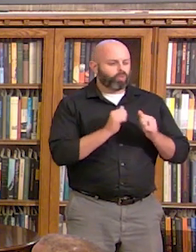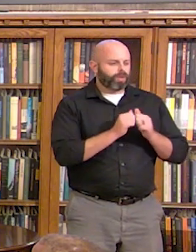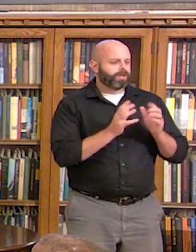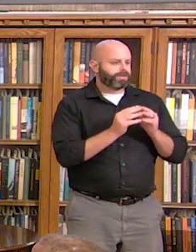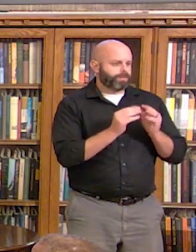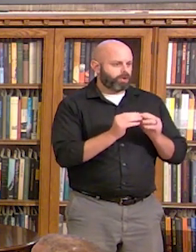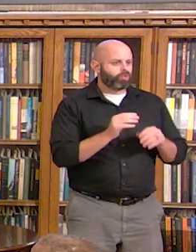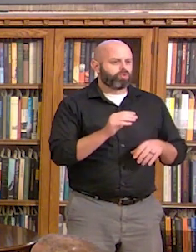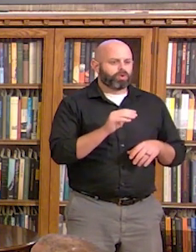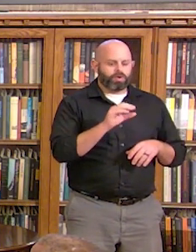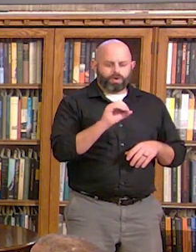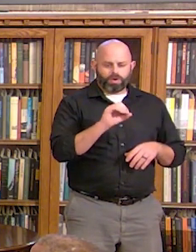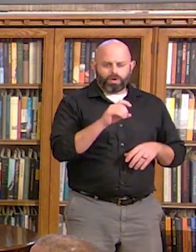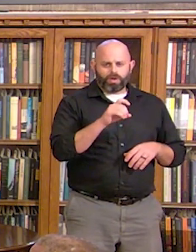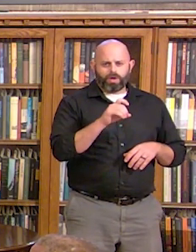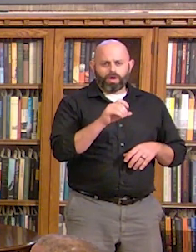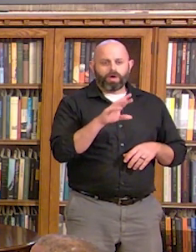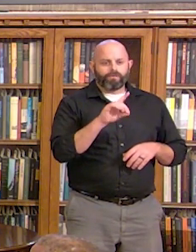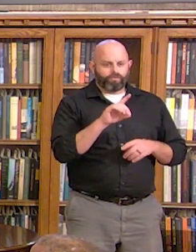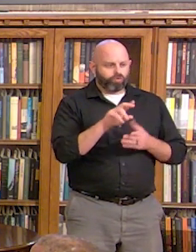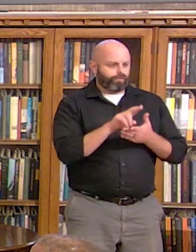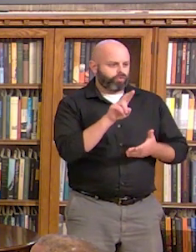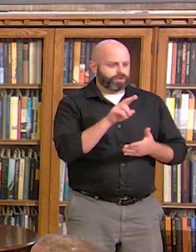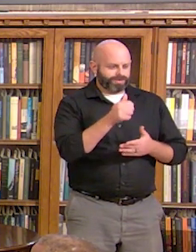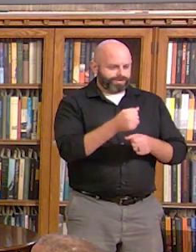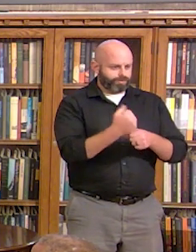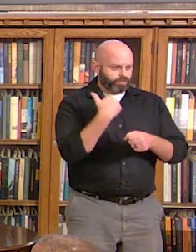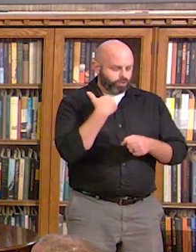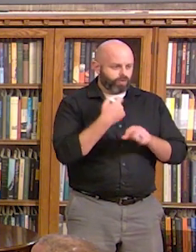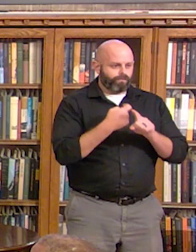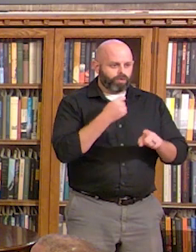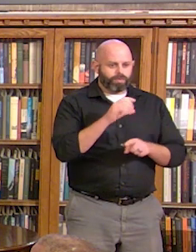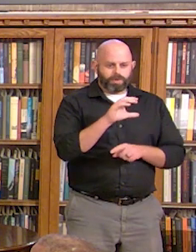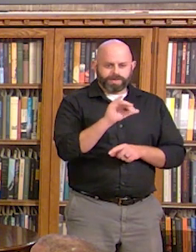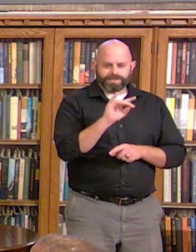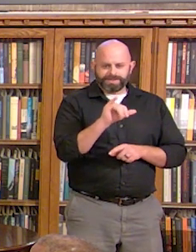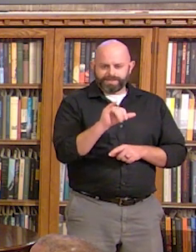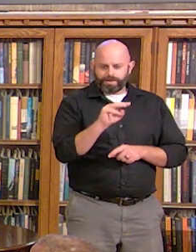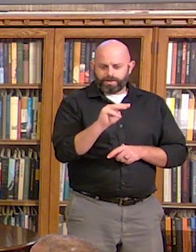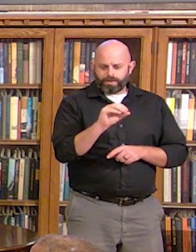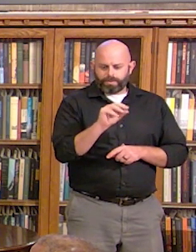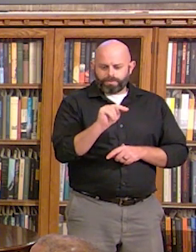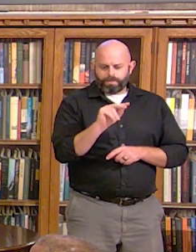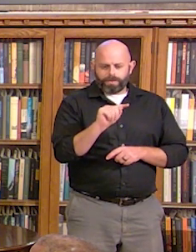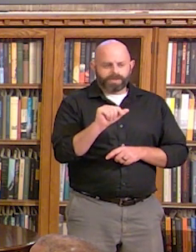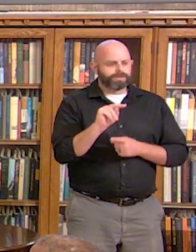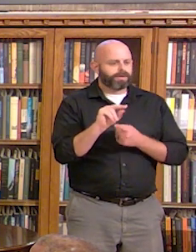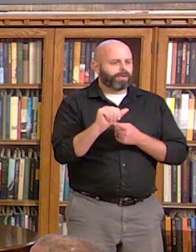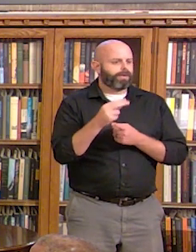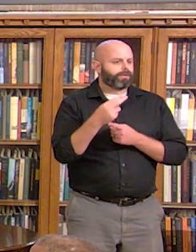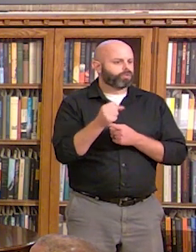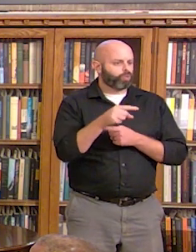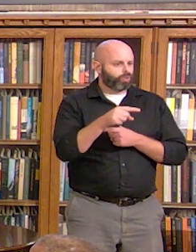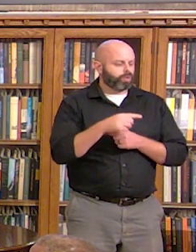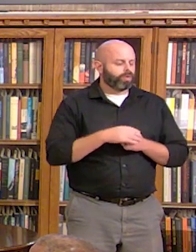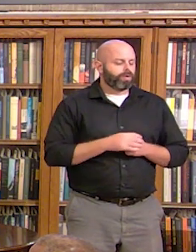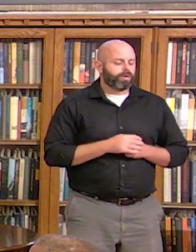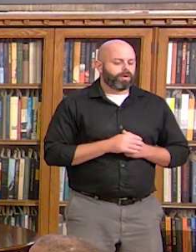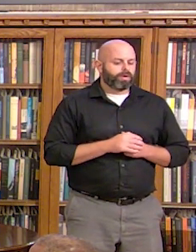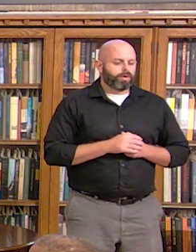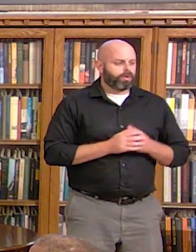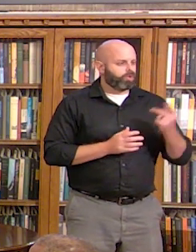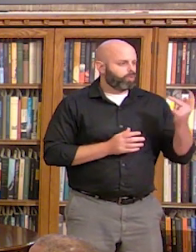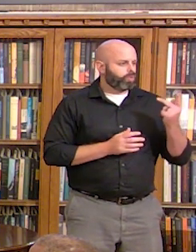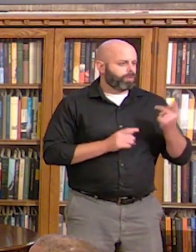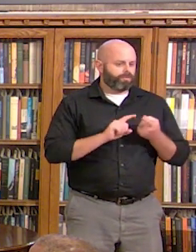Oxford University about 10 years ago and he's from uh Cindy Montana Cindy Montana um high school and we have been